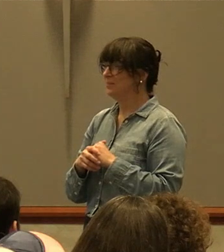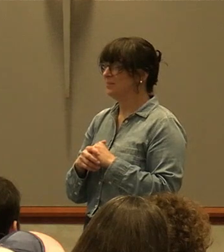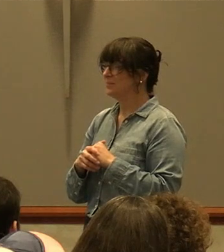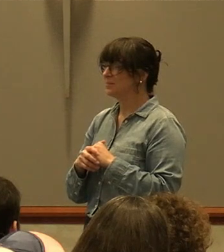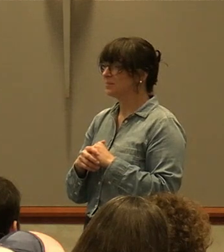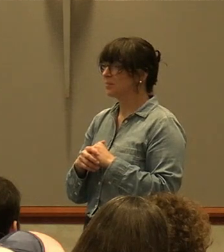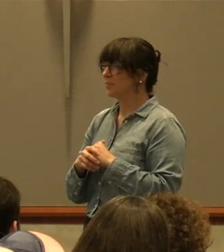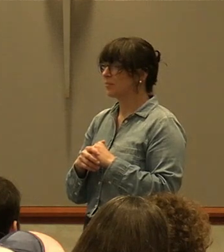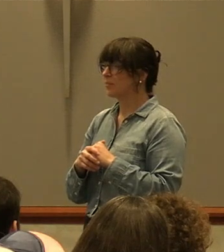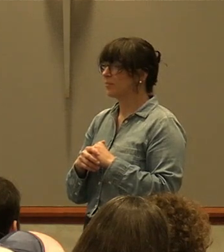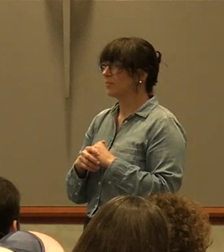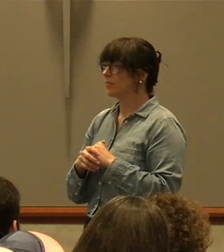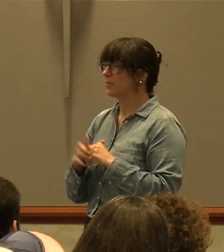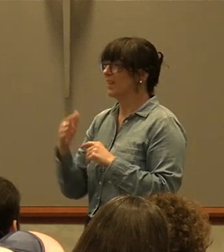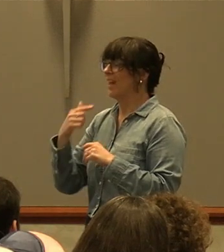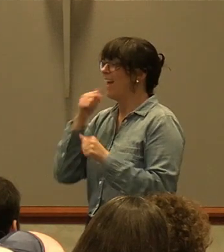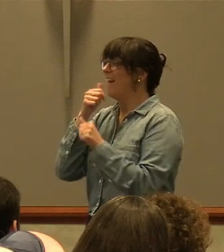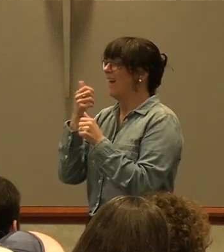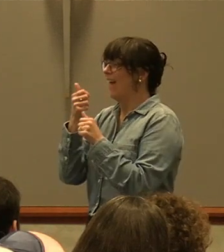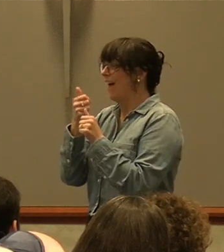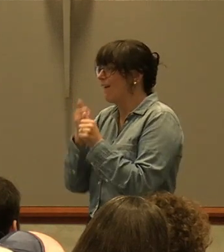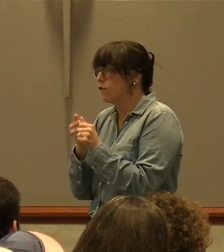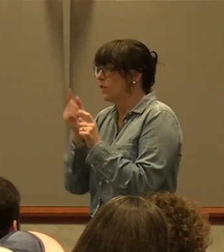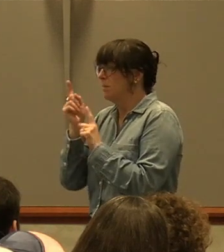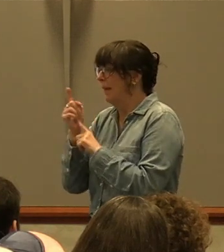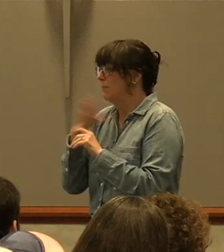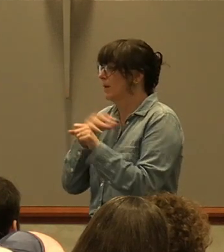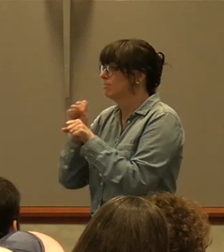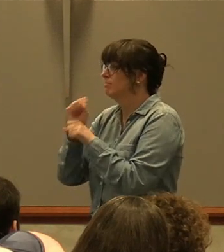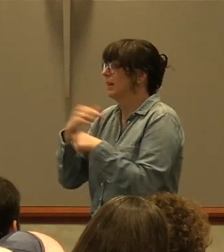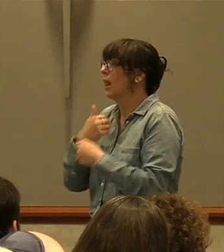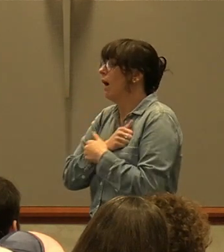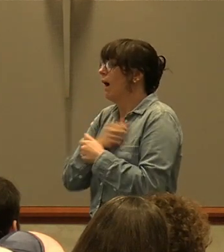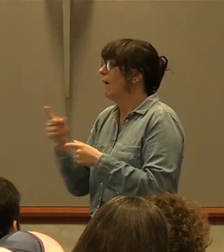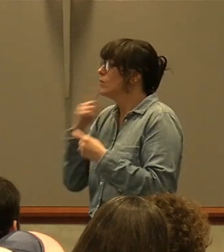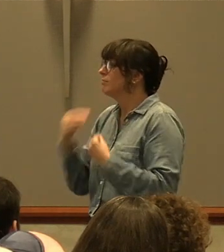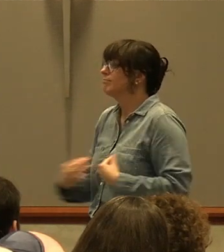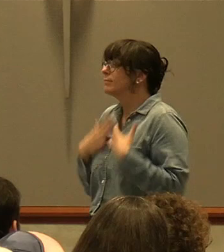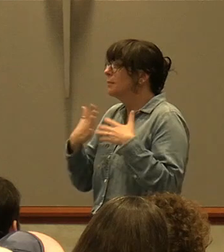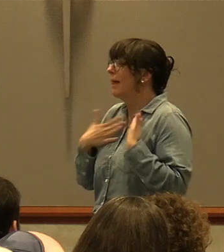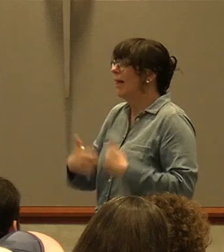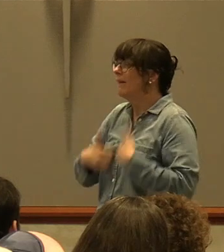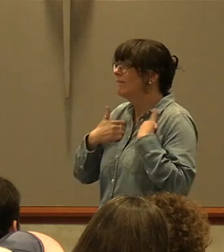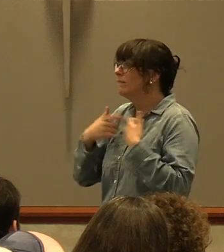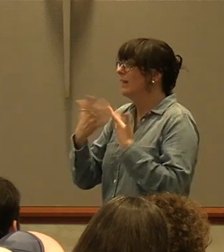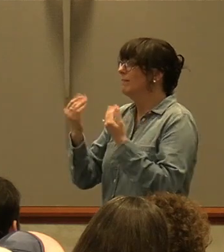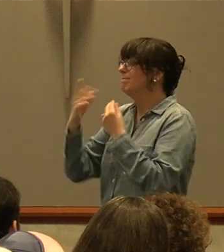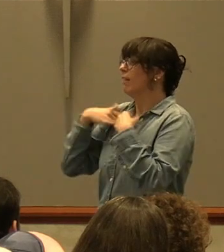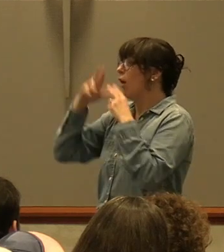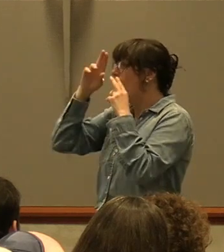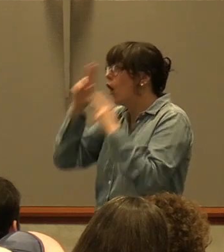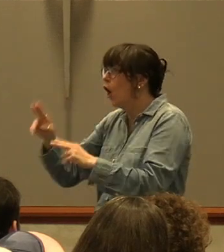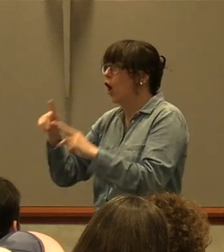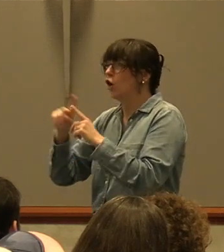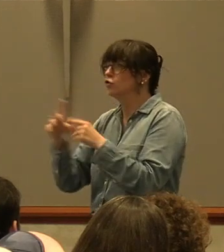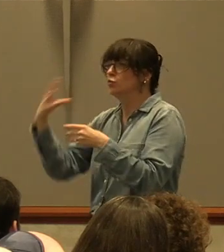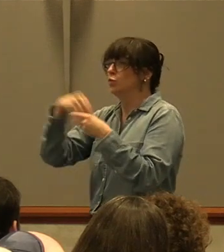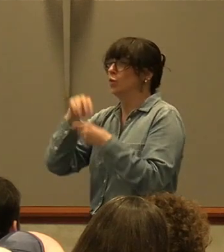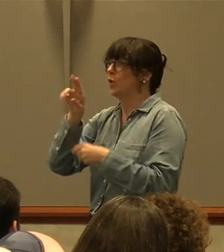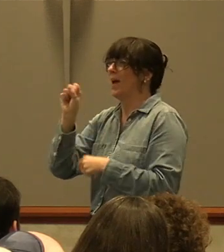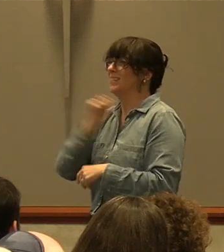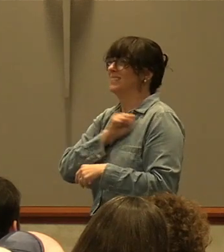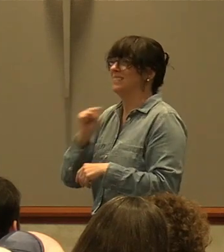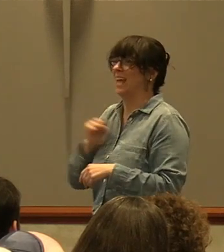You know, I've loved every minute of this. It's a thrill of my life, the honor of my life to serve the United States Senate. Being Speaker of the House